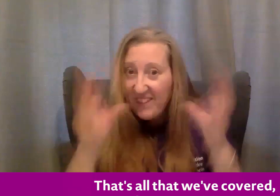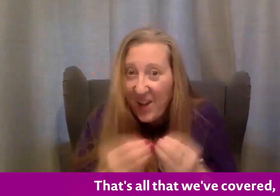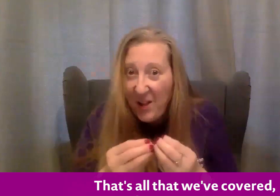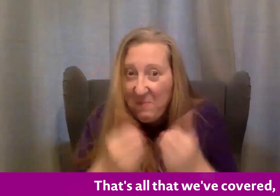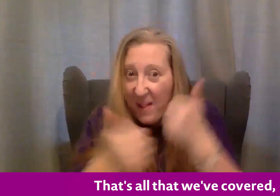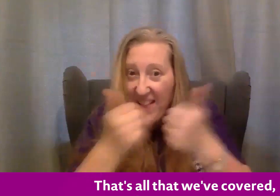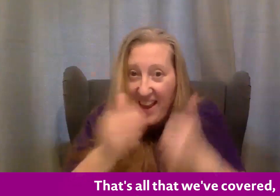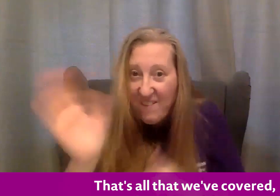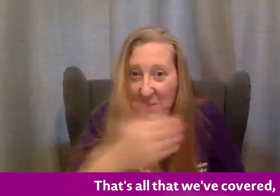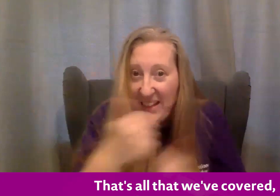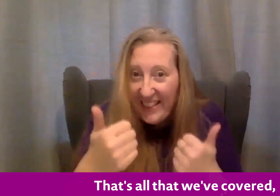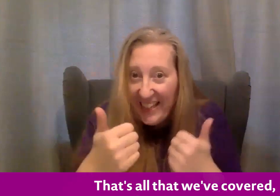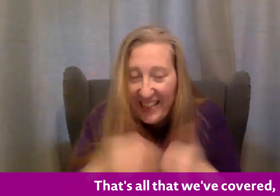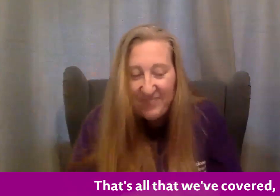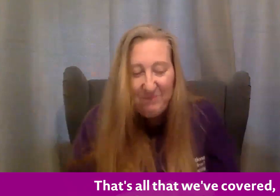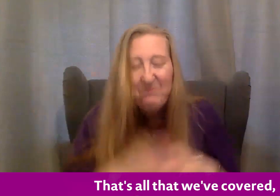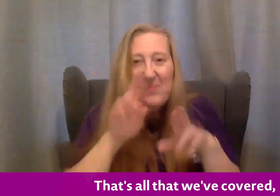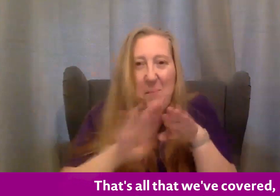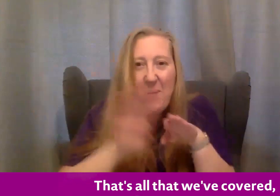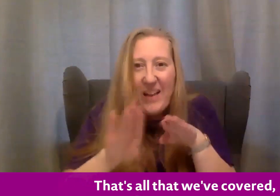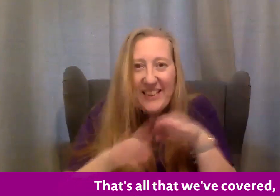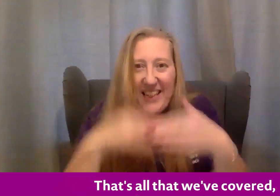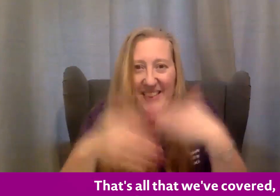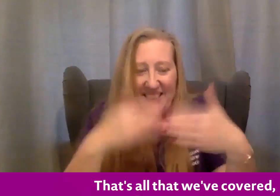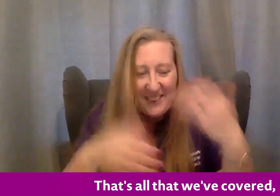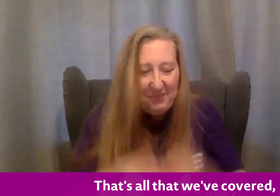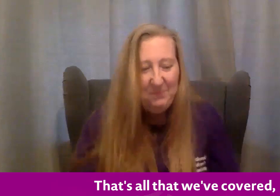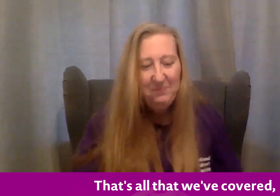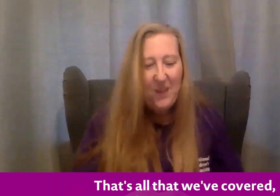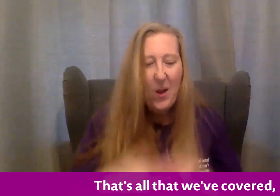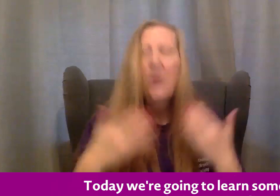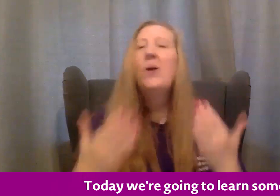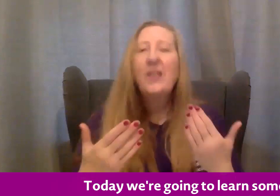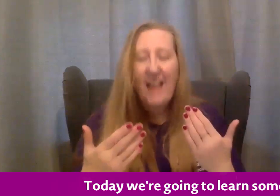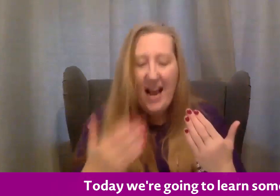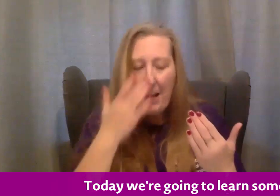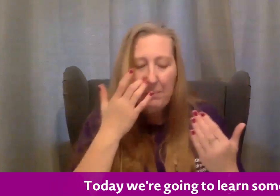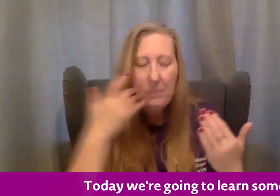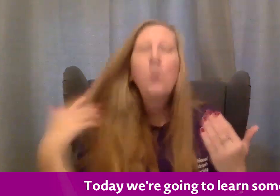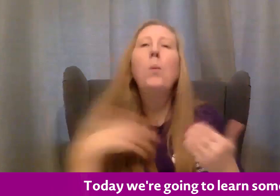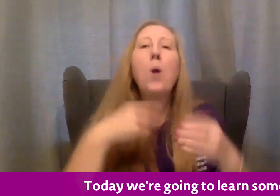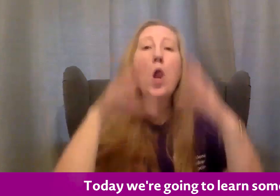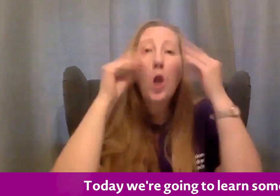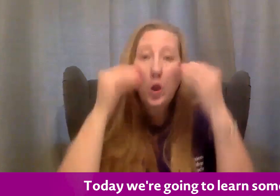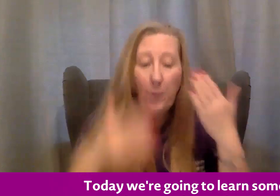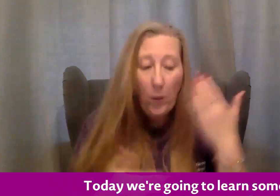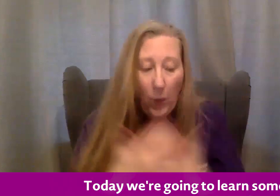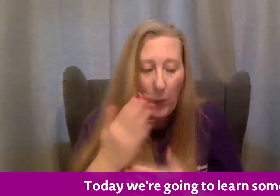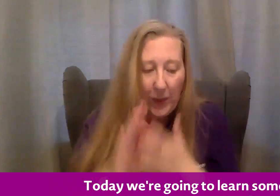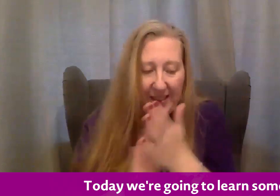and that's all that we've covered keep practicing today we're going to learn some new